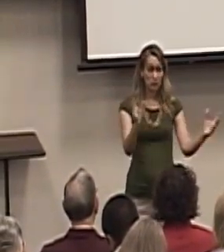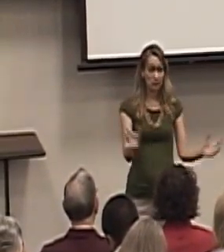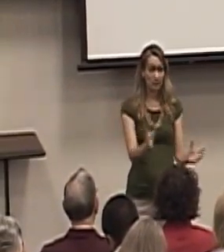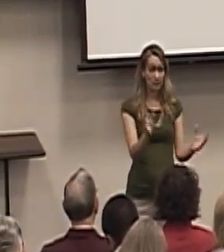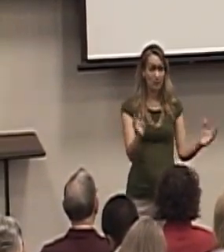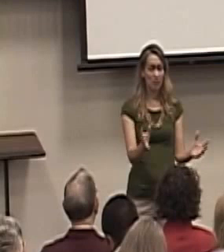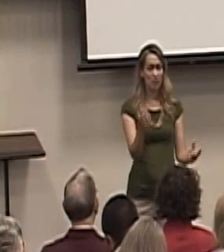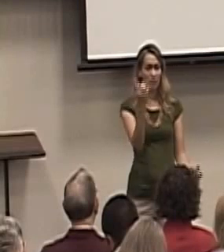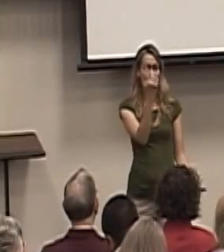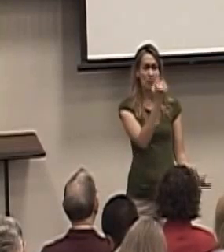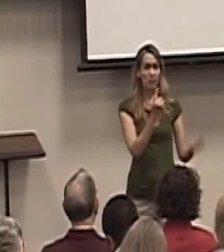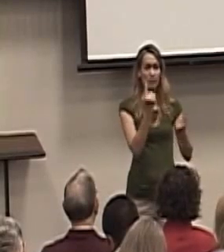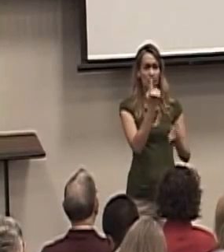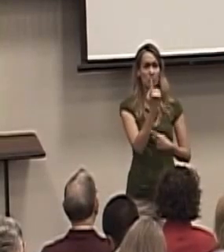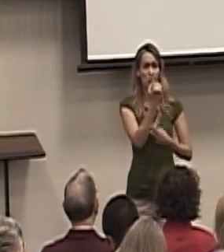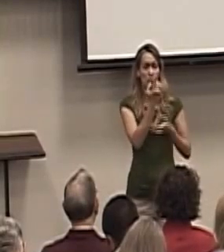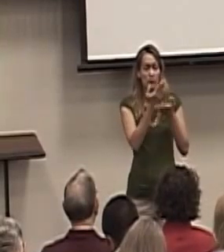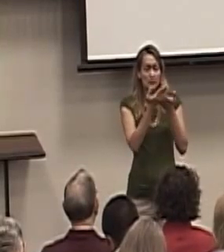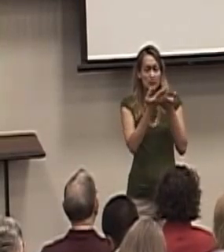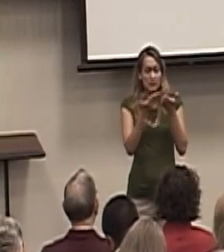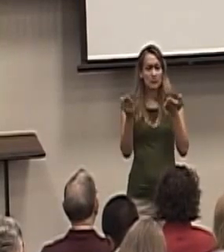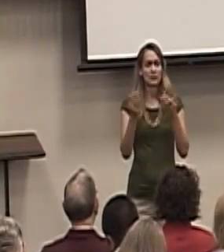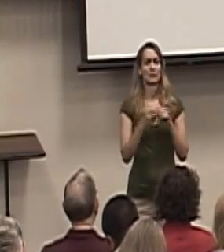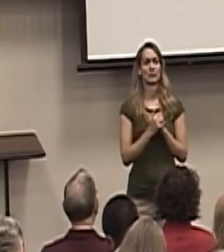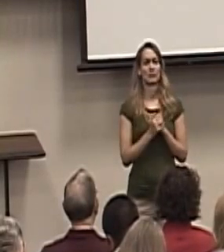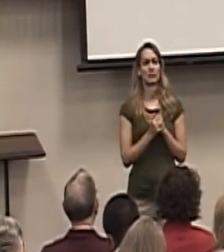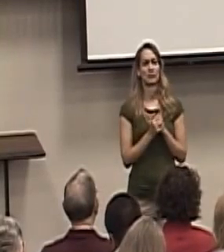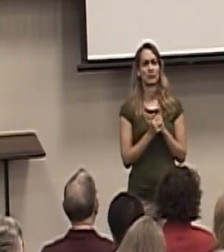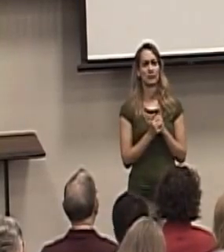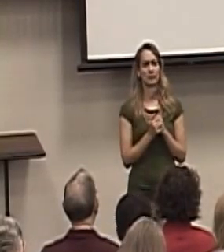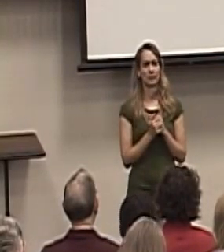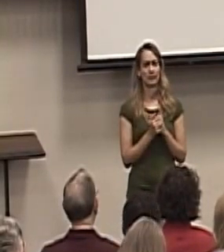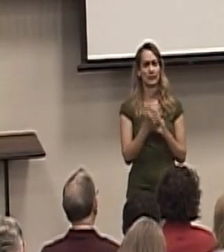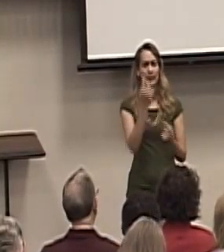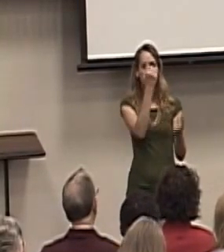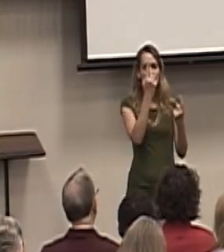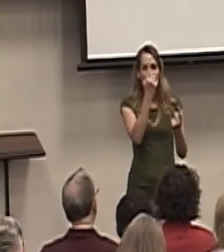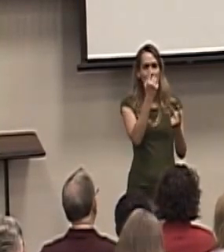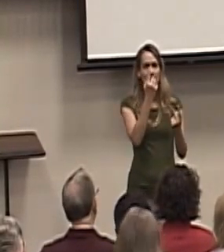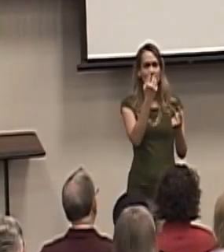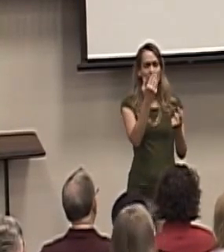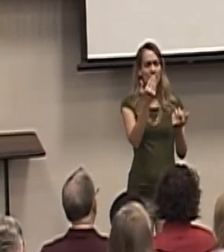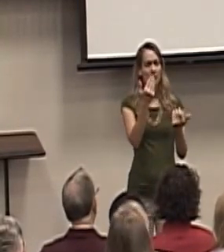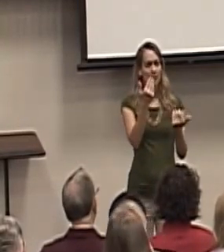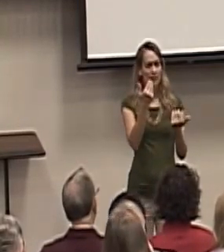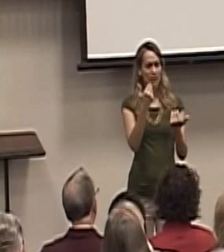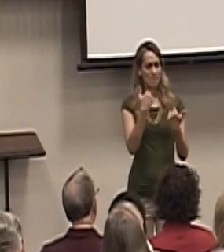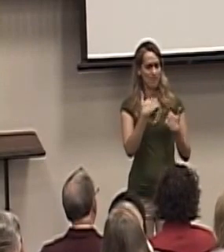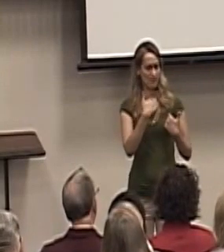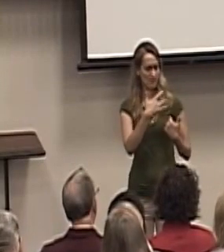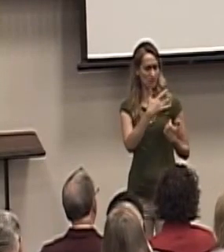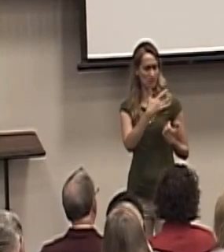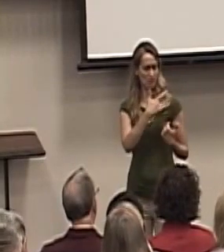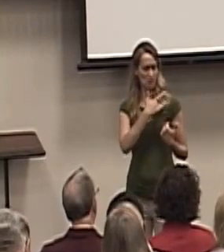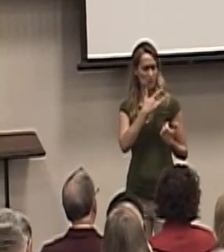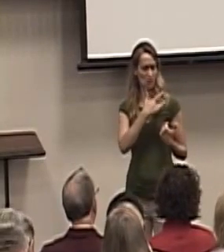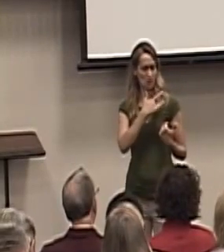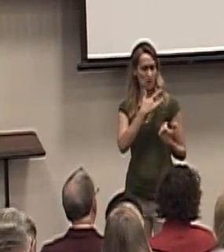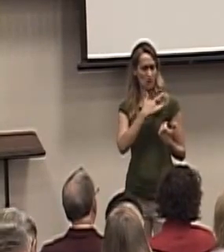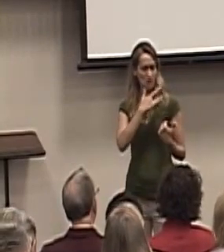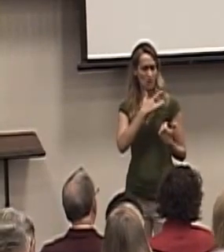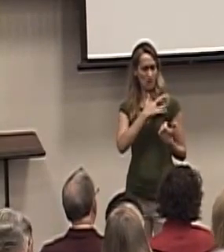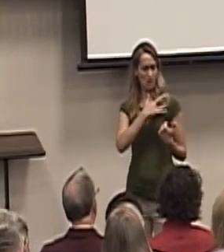terms of one thing, and that is having a heart of God,